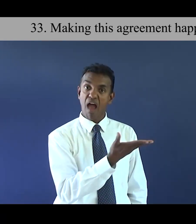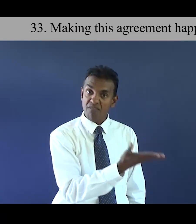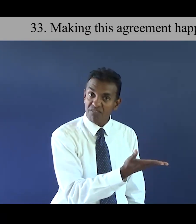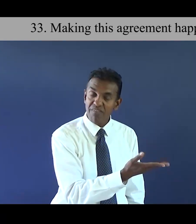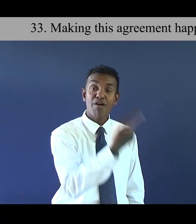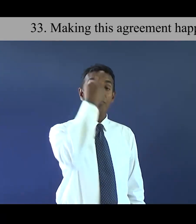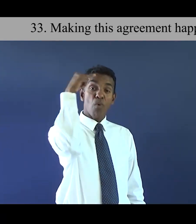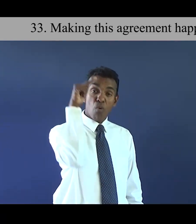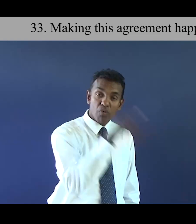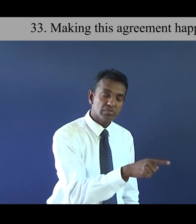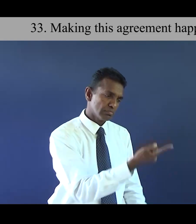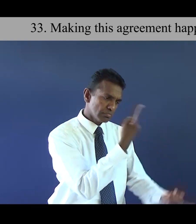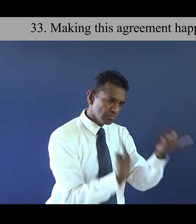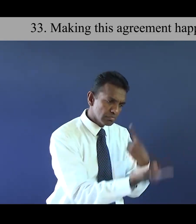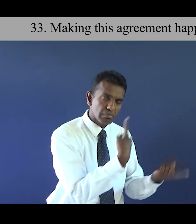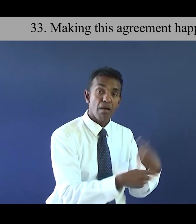the United Nations.